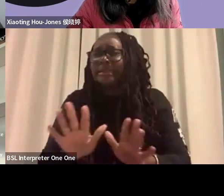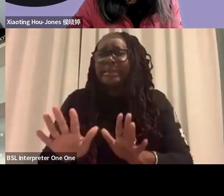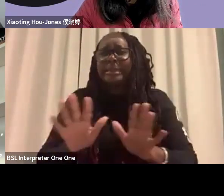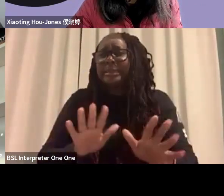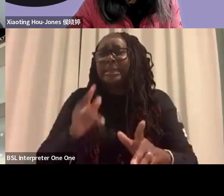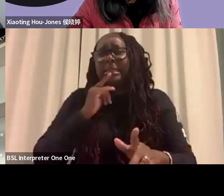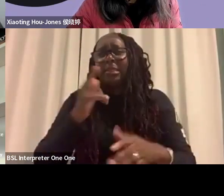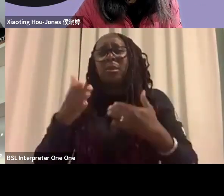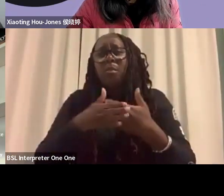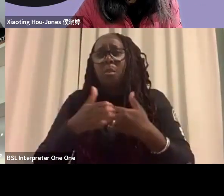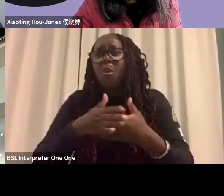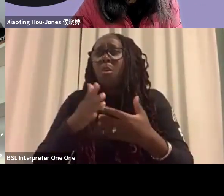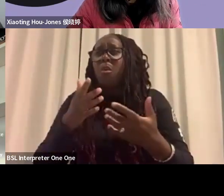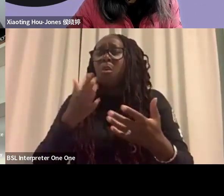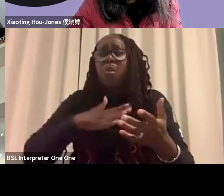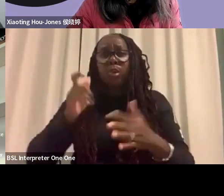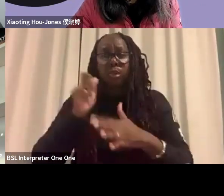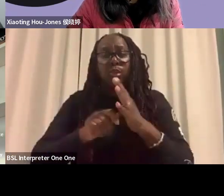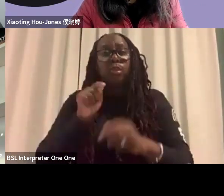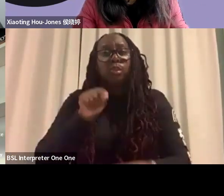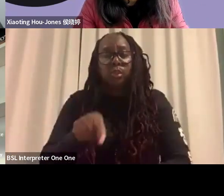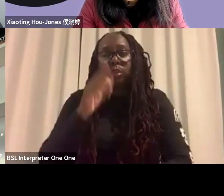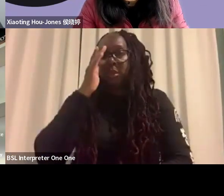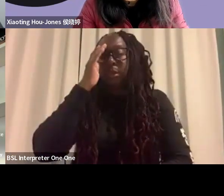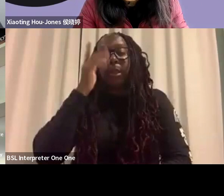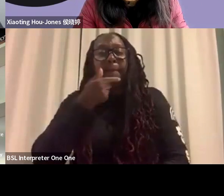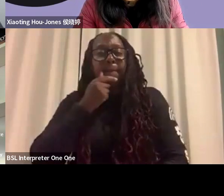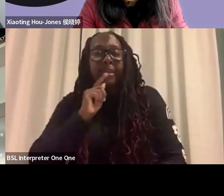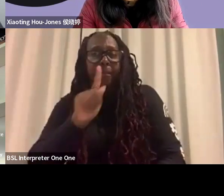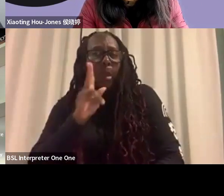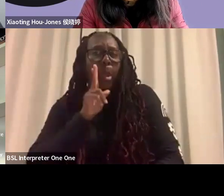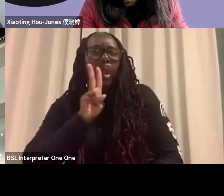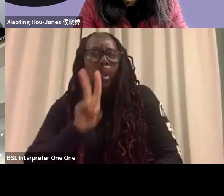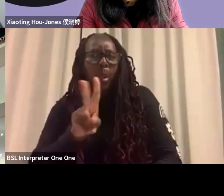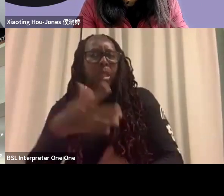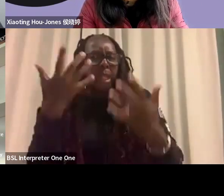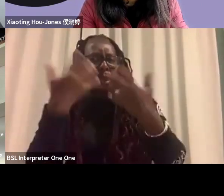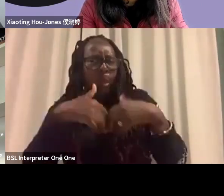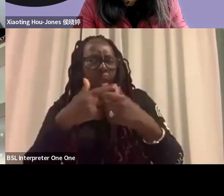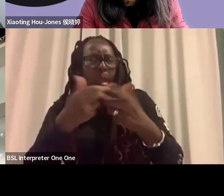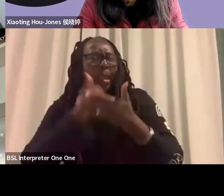broad sentiment that wants to do this, and people are genuinely looking for tools that help.